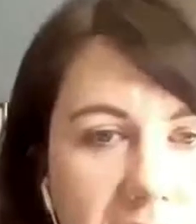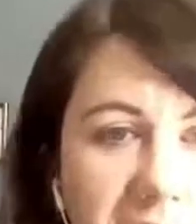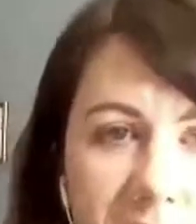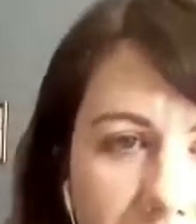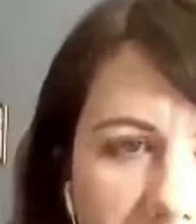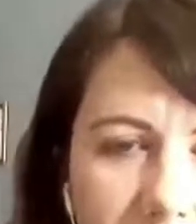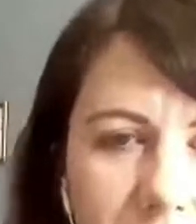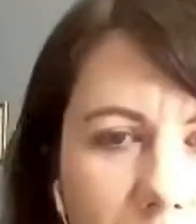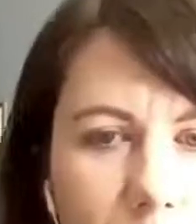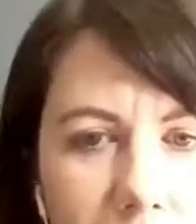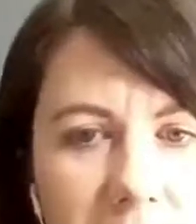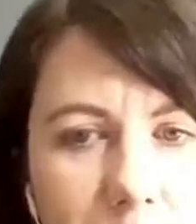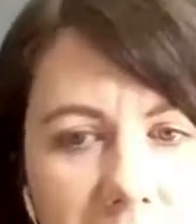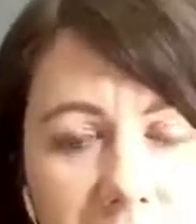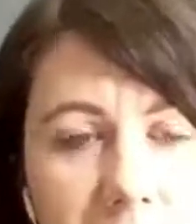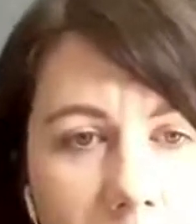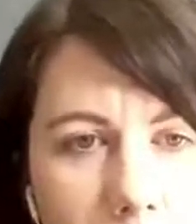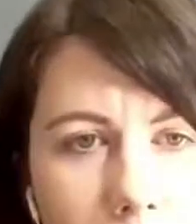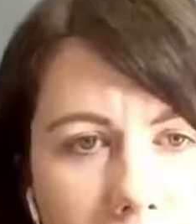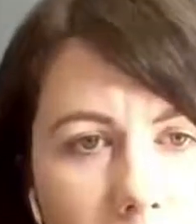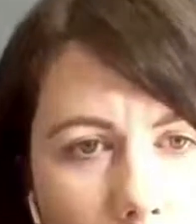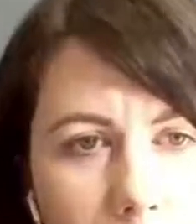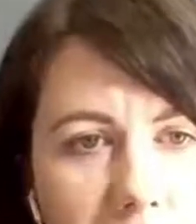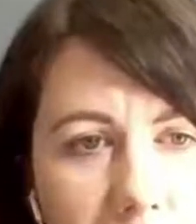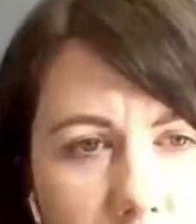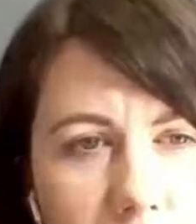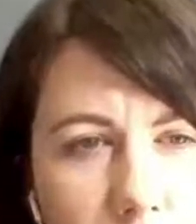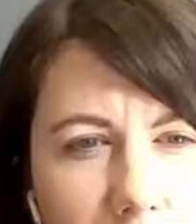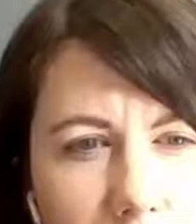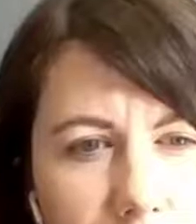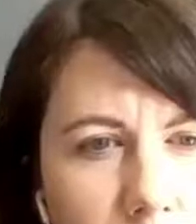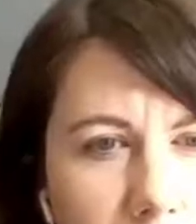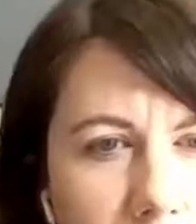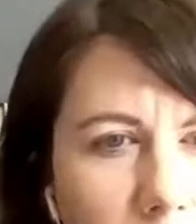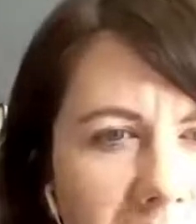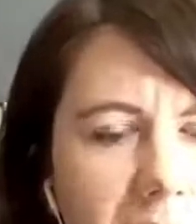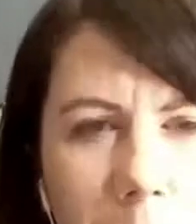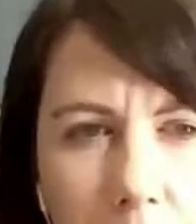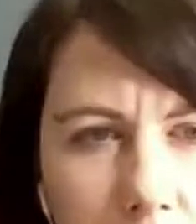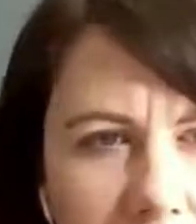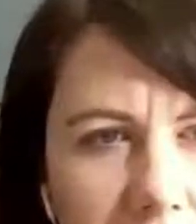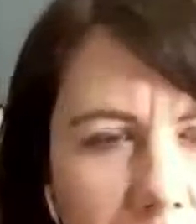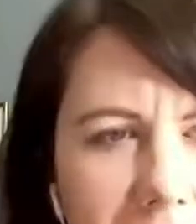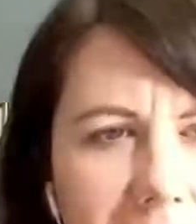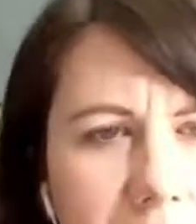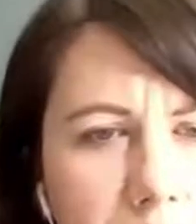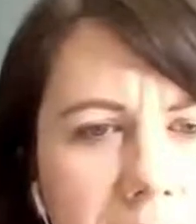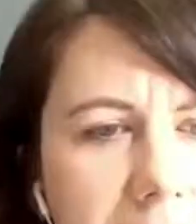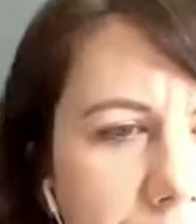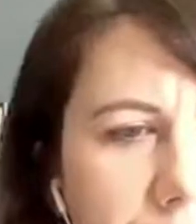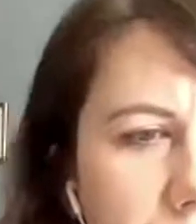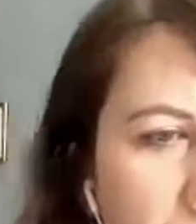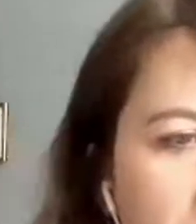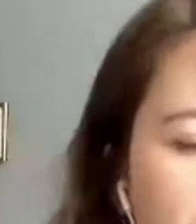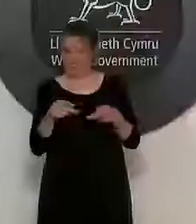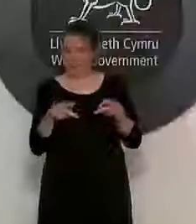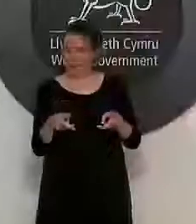currently supporting their income and so on by doing this might not be able to in the future? A bit more detail about the thinking behind that,